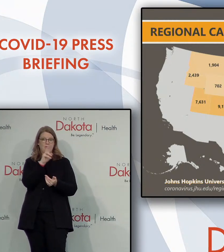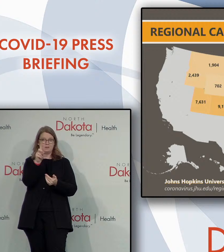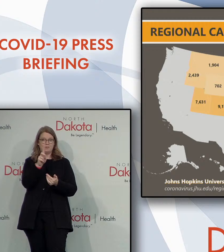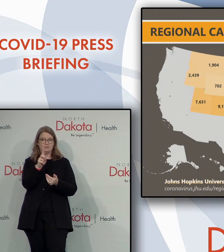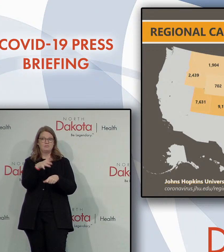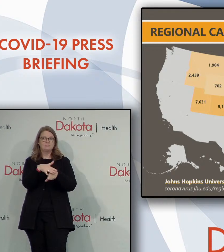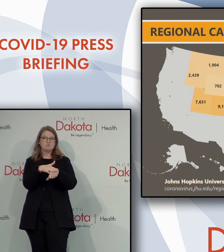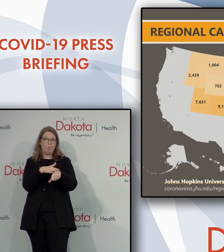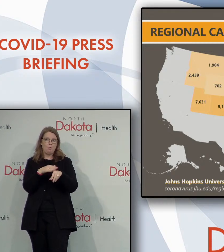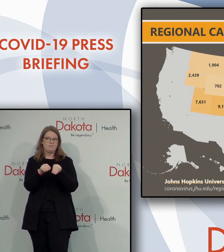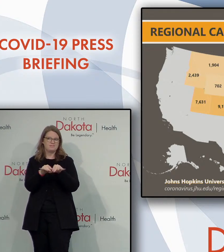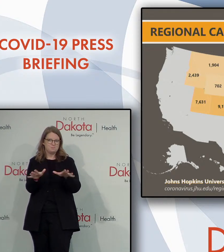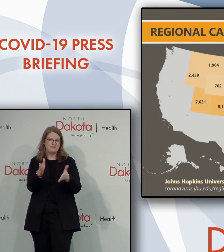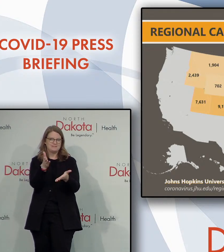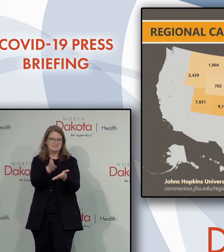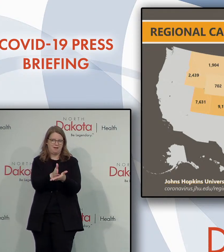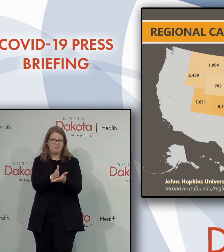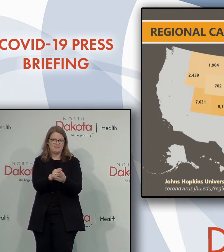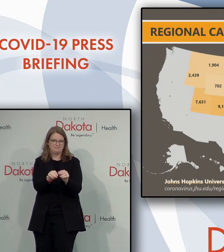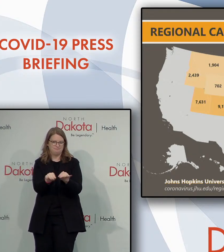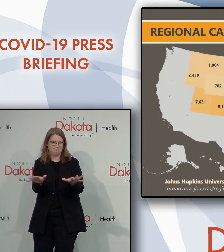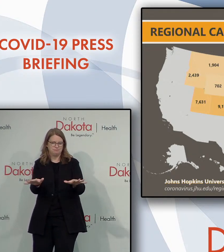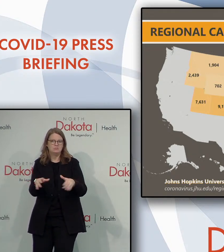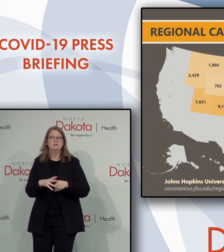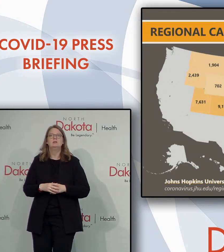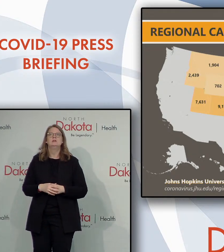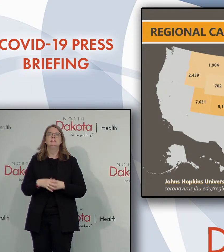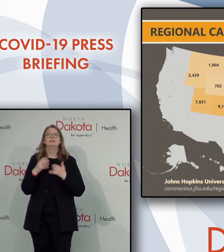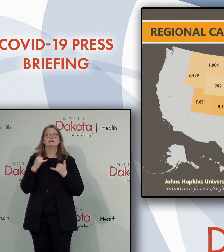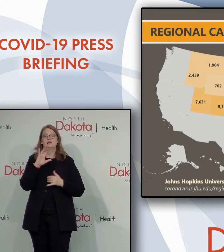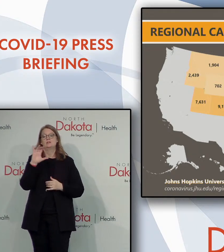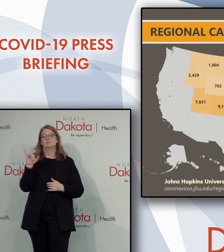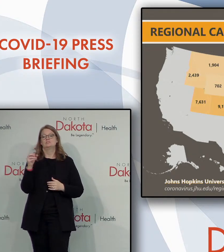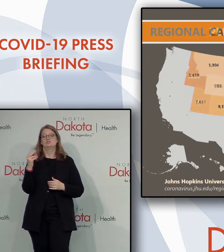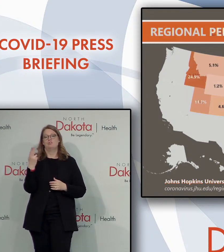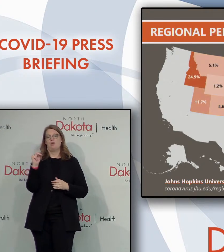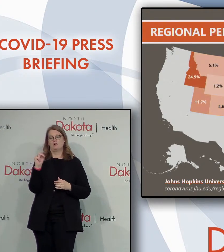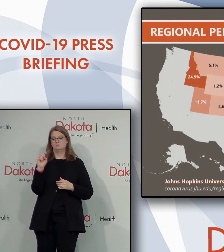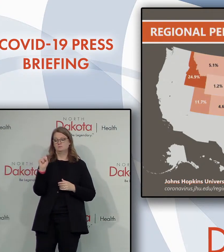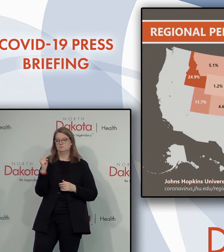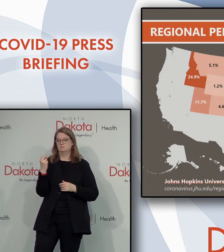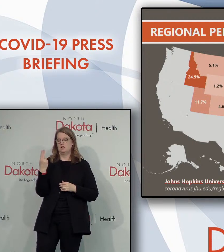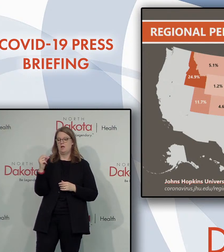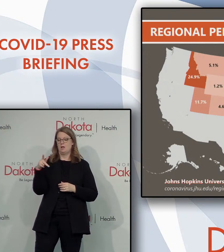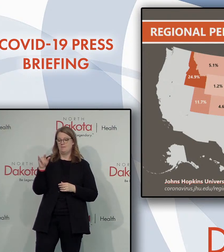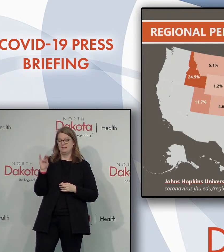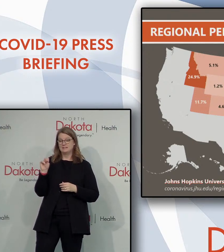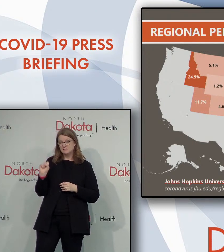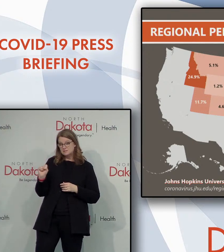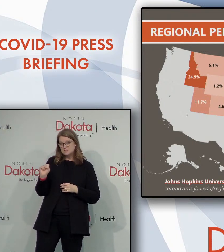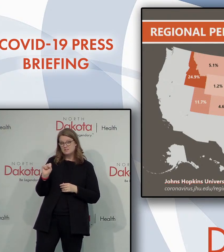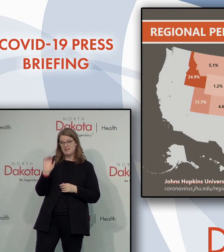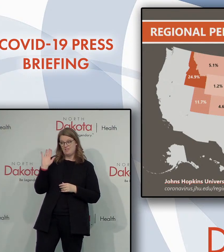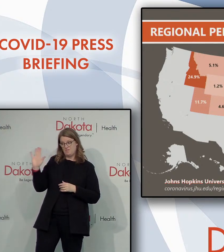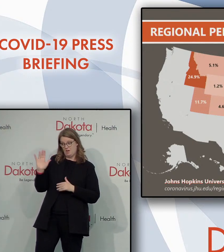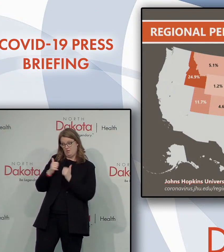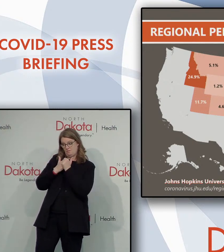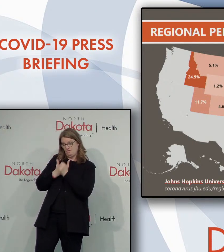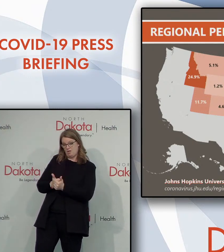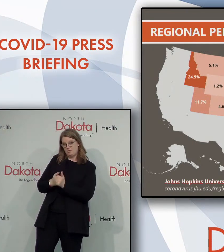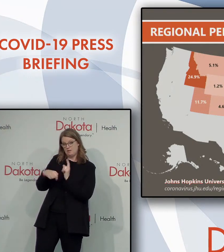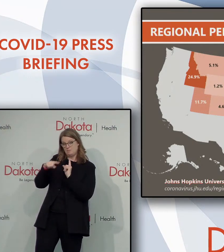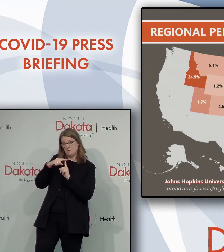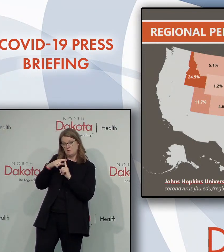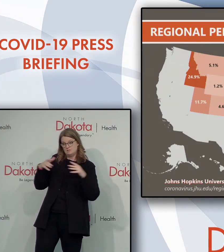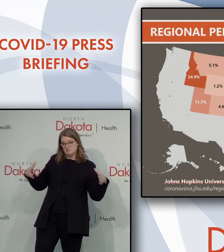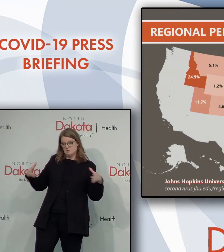chain. And again, when we take a look regionally at the Johns Hopkins, how they track positivity rate, North Dakota